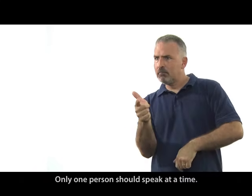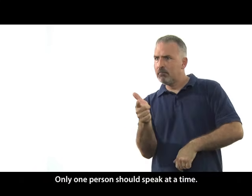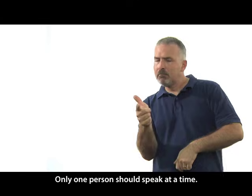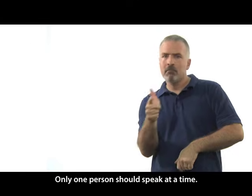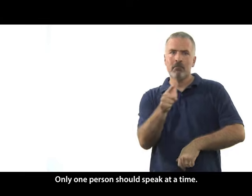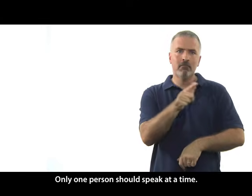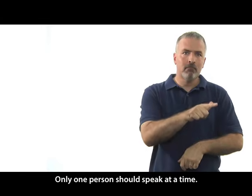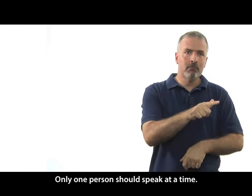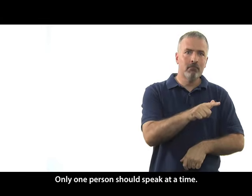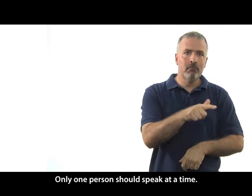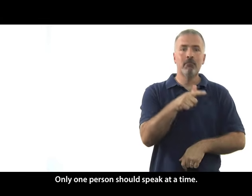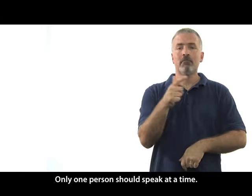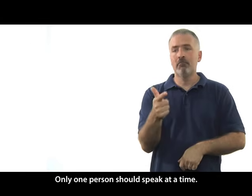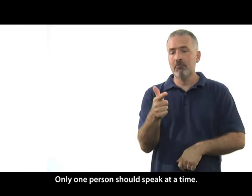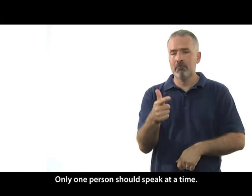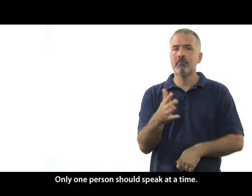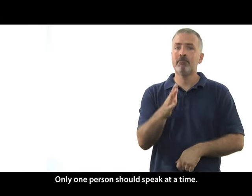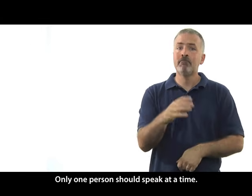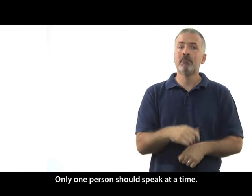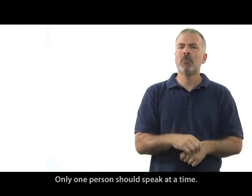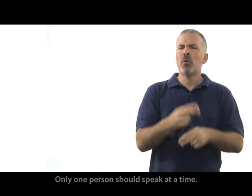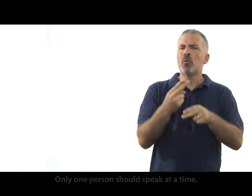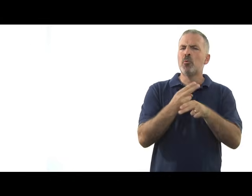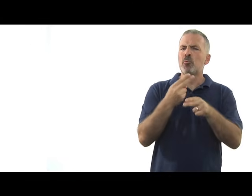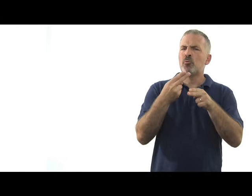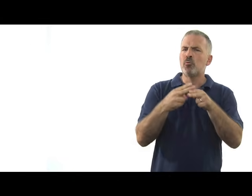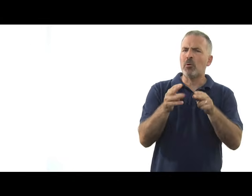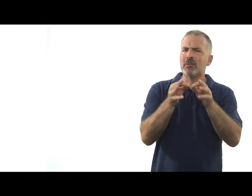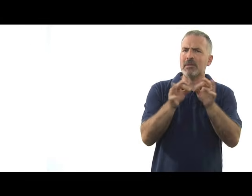Only one person should speak at a time.